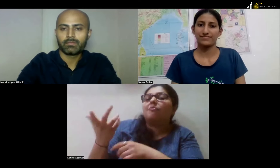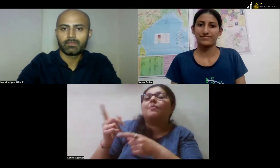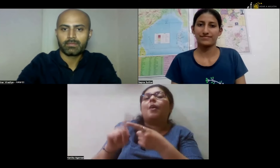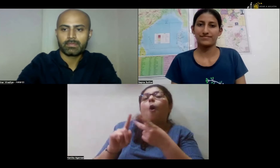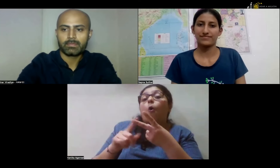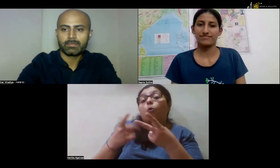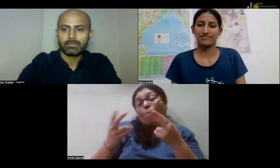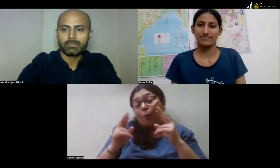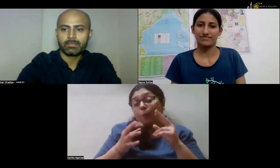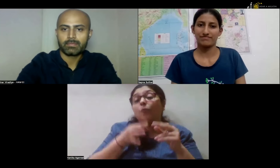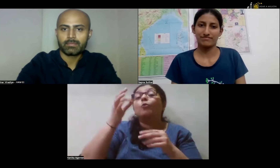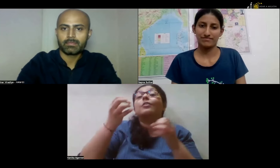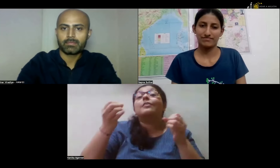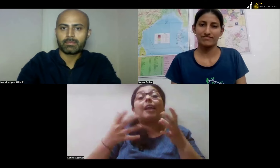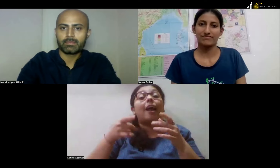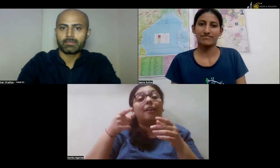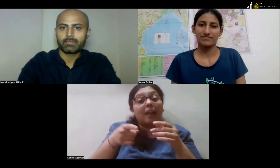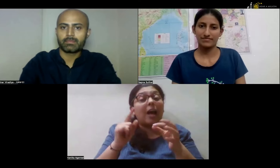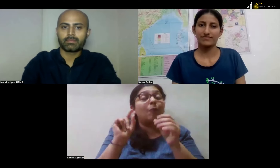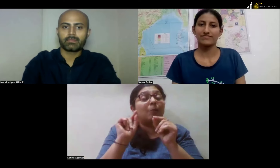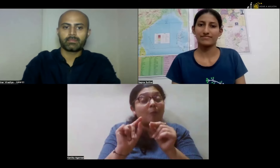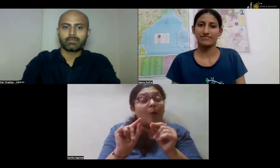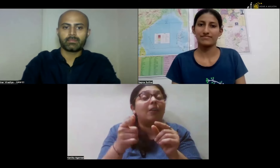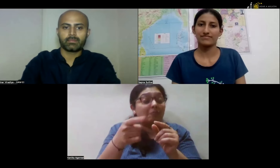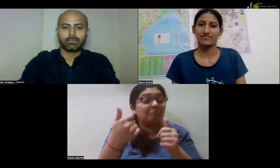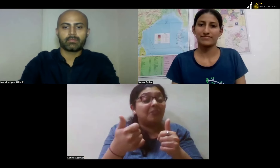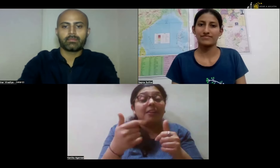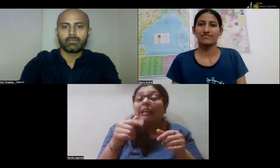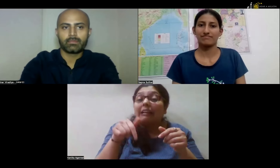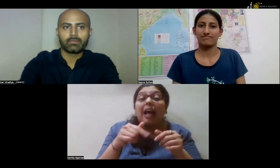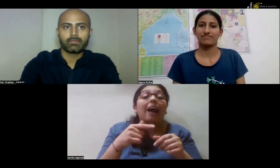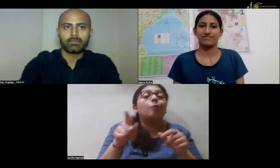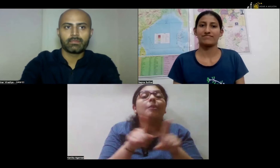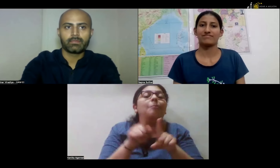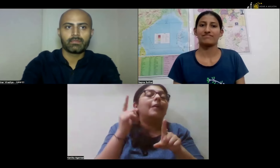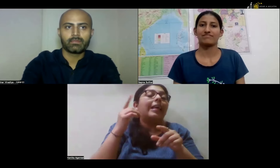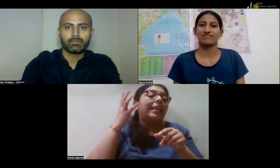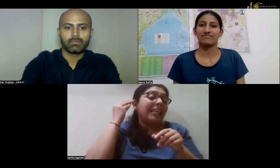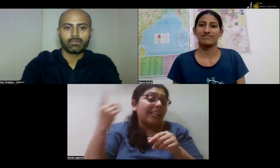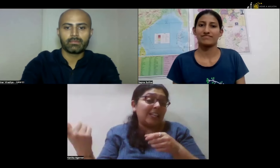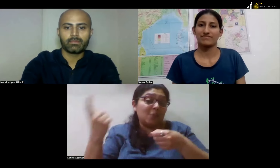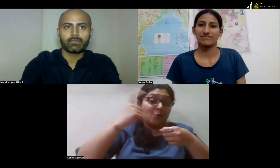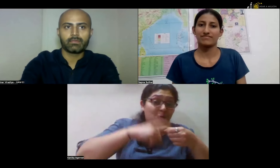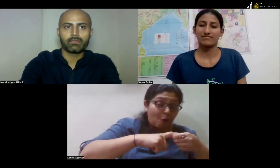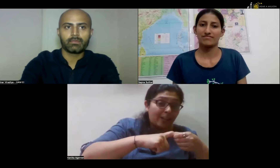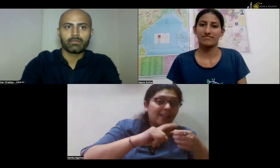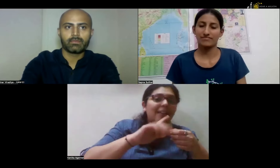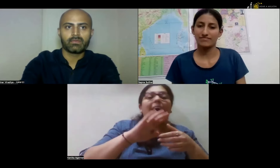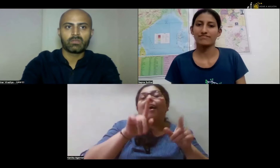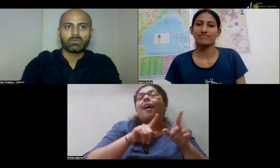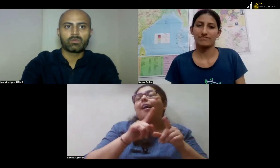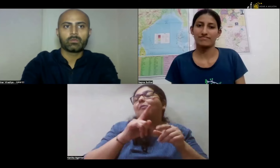individuals who are communicate through written language or have good education but are not signing very well. So we have to open